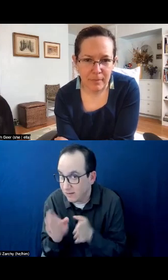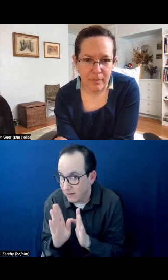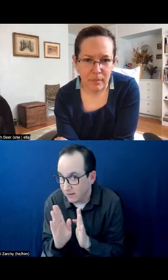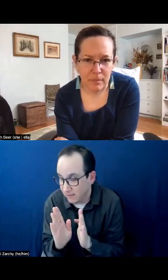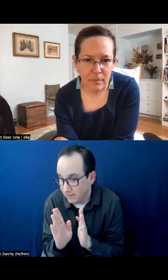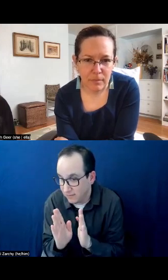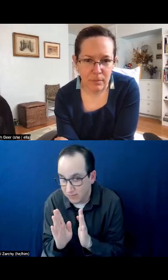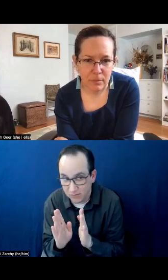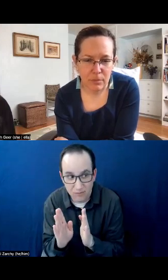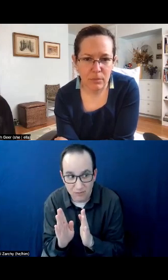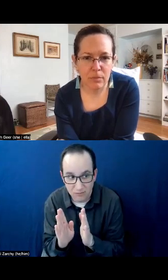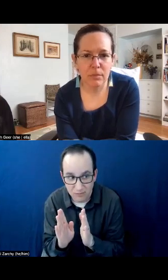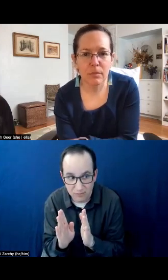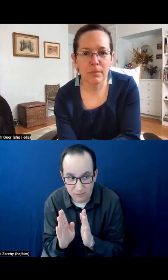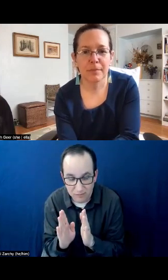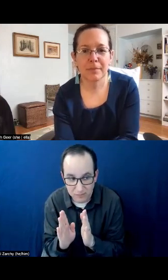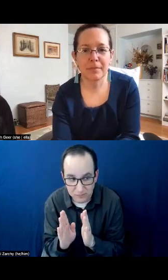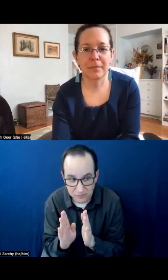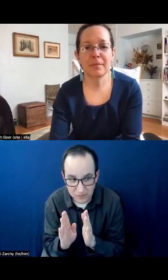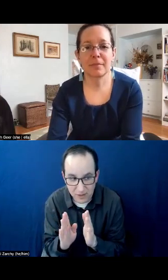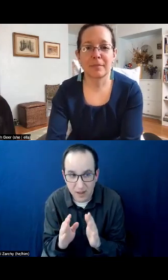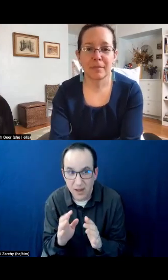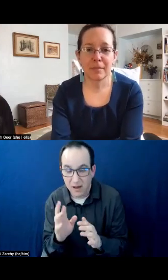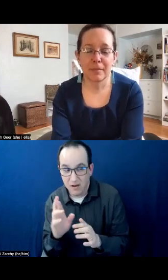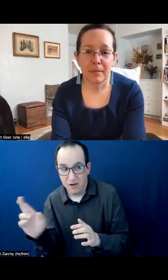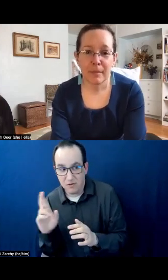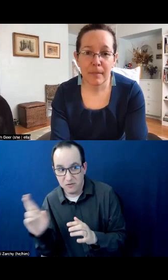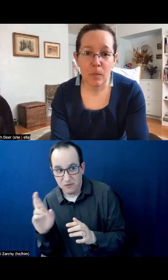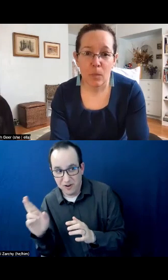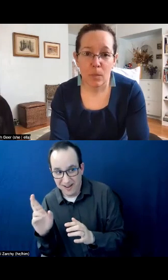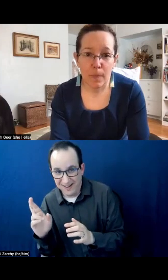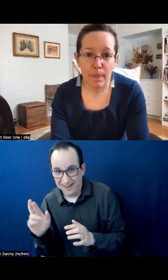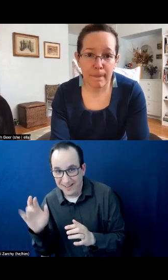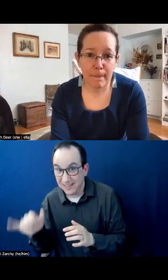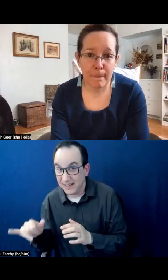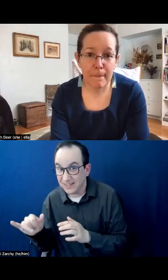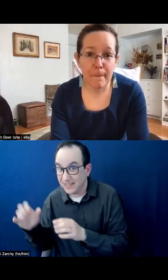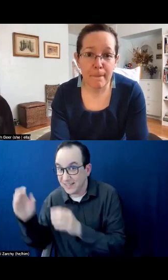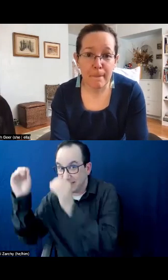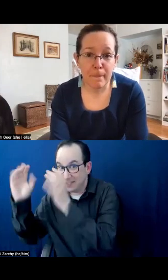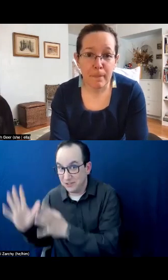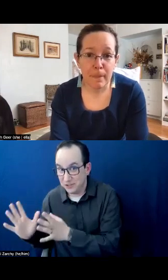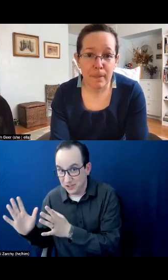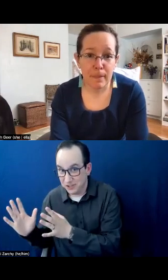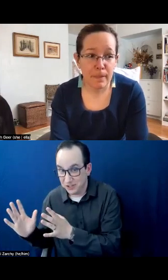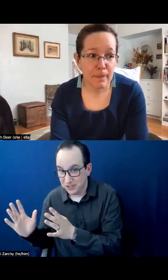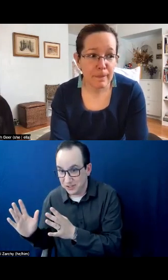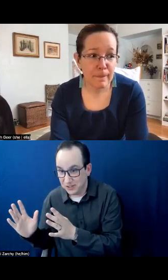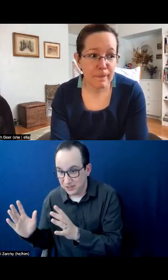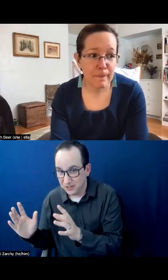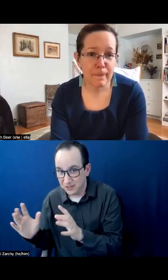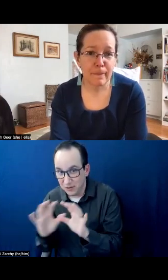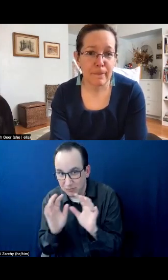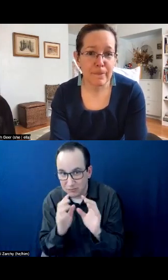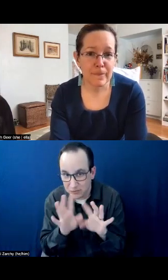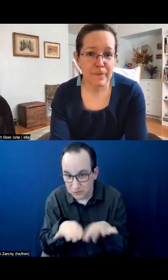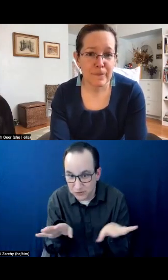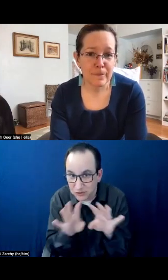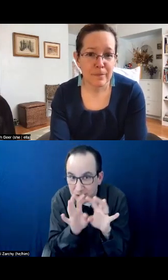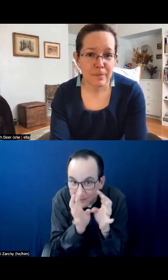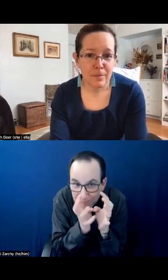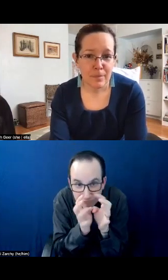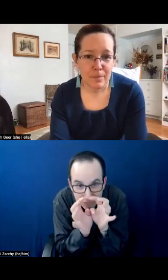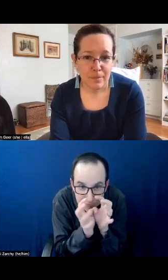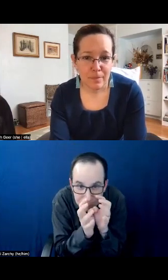something. Maybe they're not allowed. They're all huddled together. And on the right, that other formation is